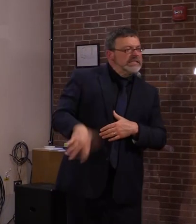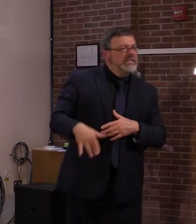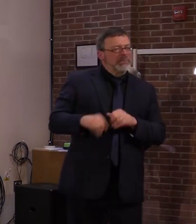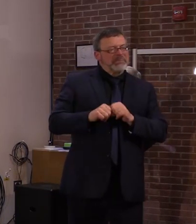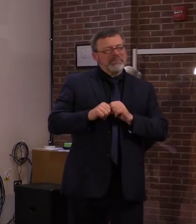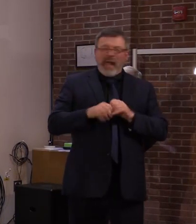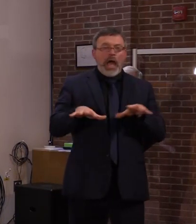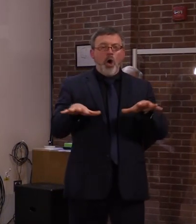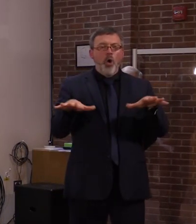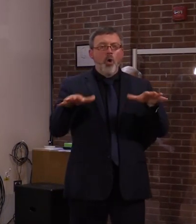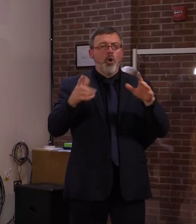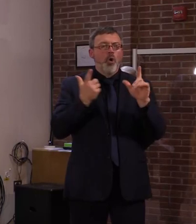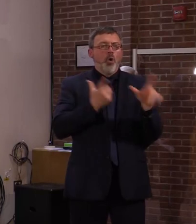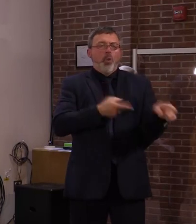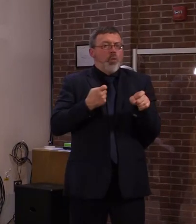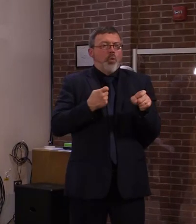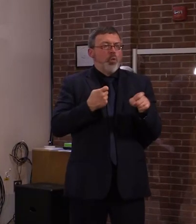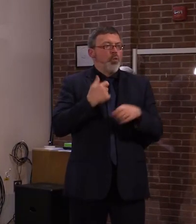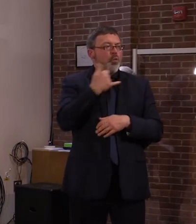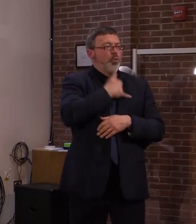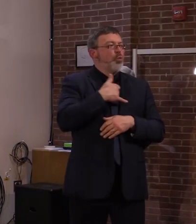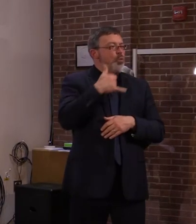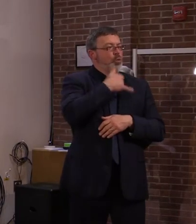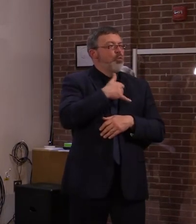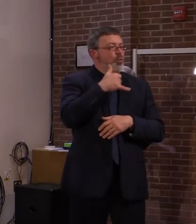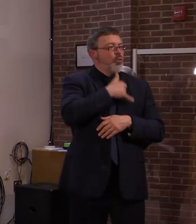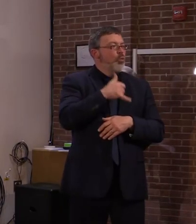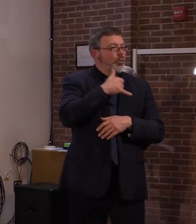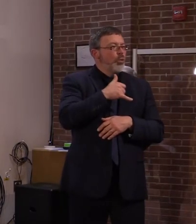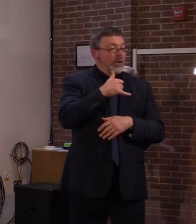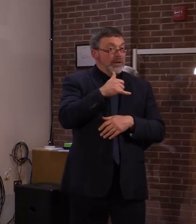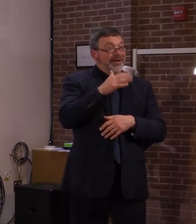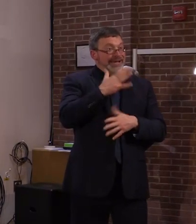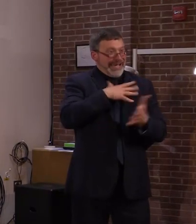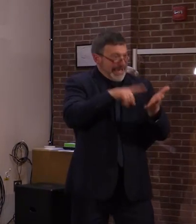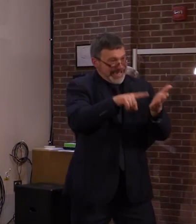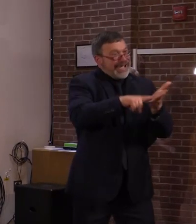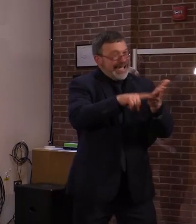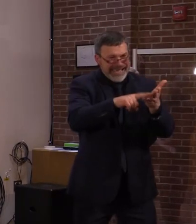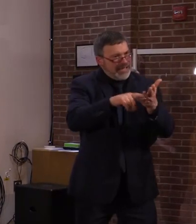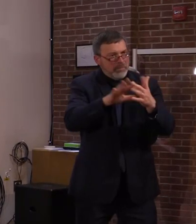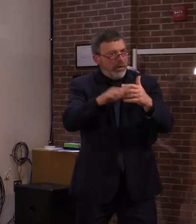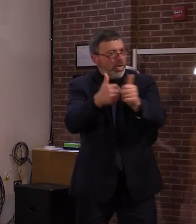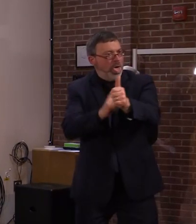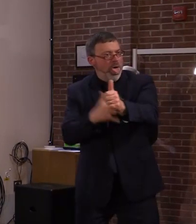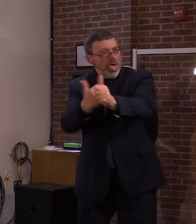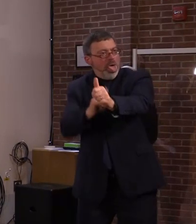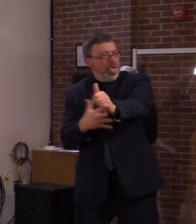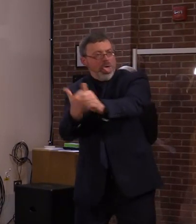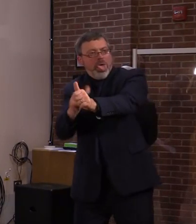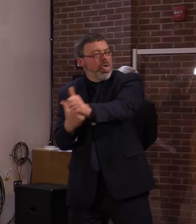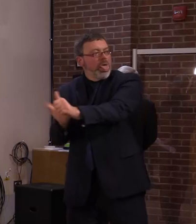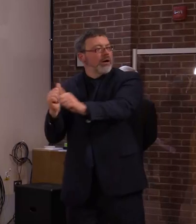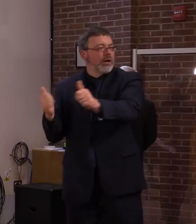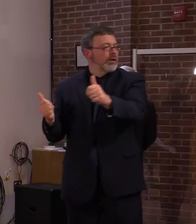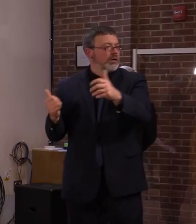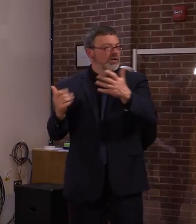to utilize the contact tracing, which worked so well with us with the original